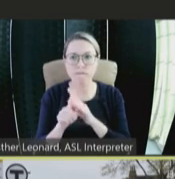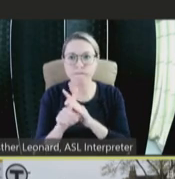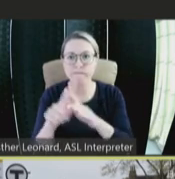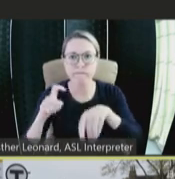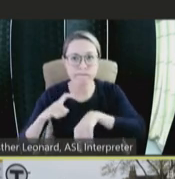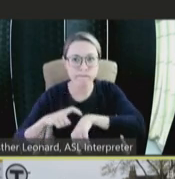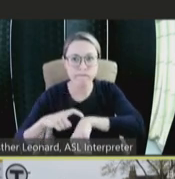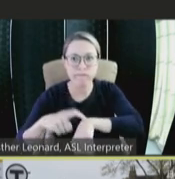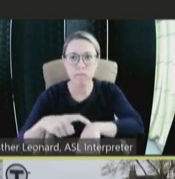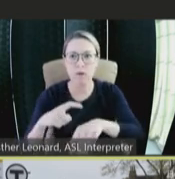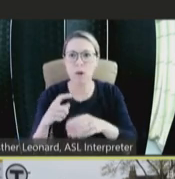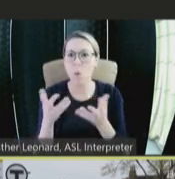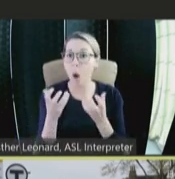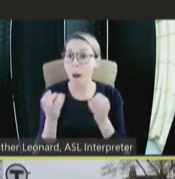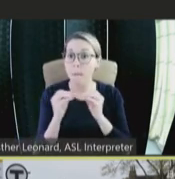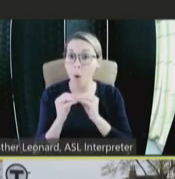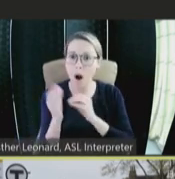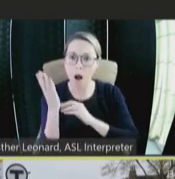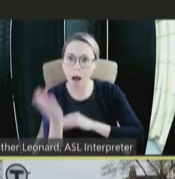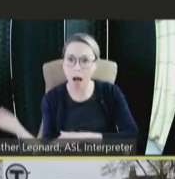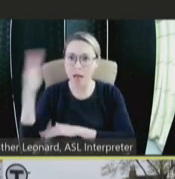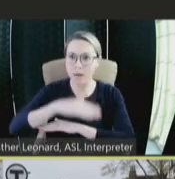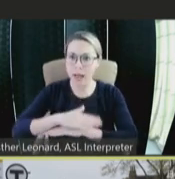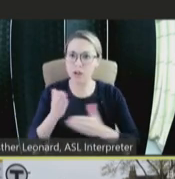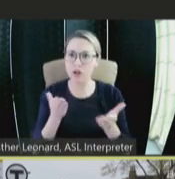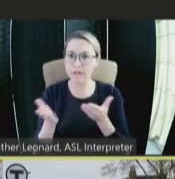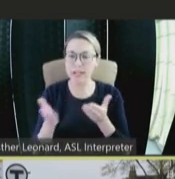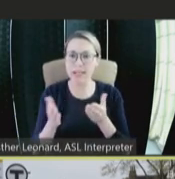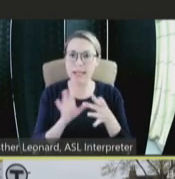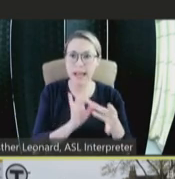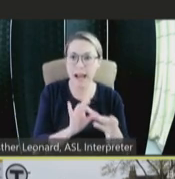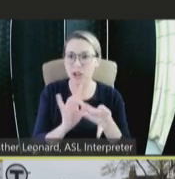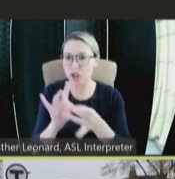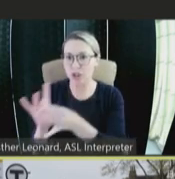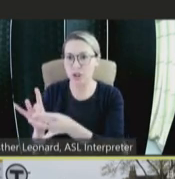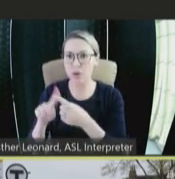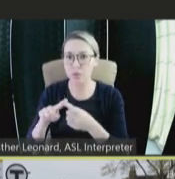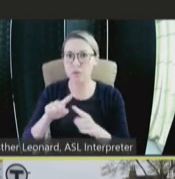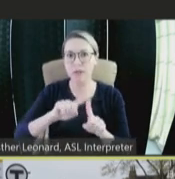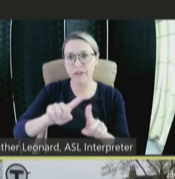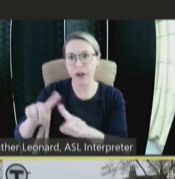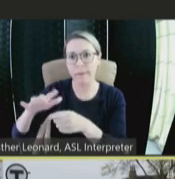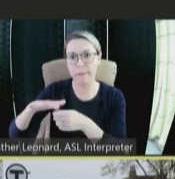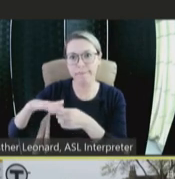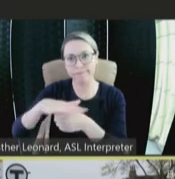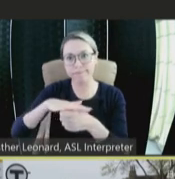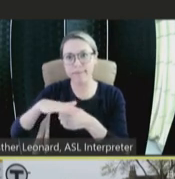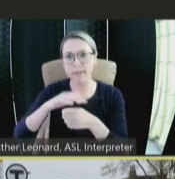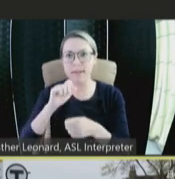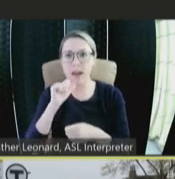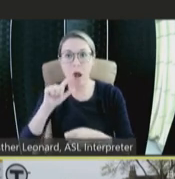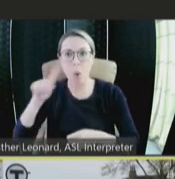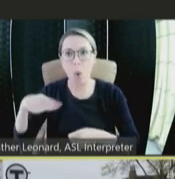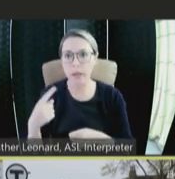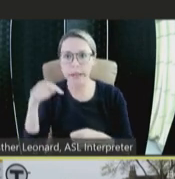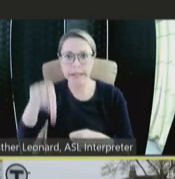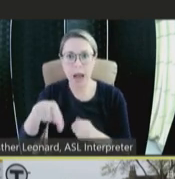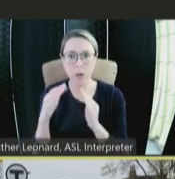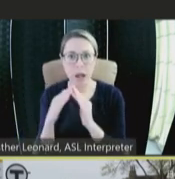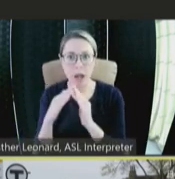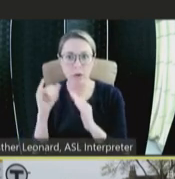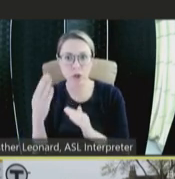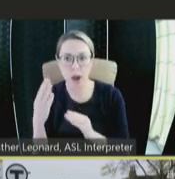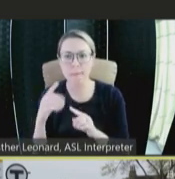We want new connections to more places, including non-downtown job centers, and in